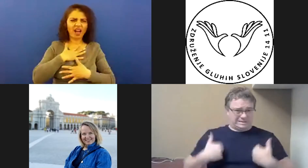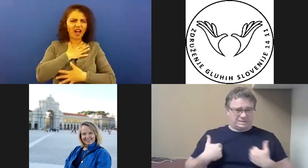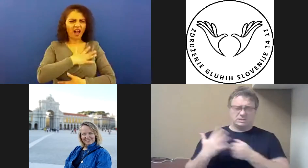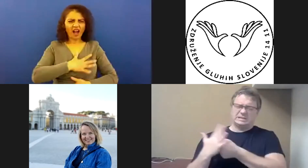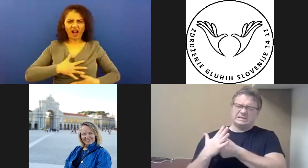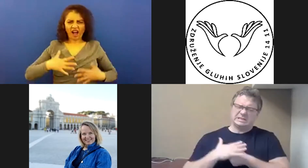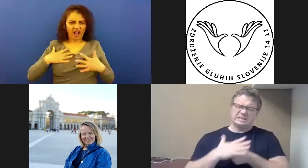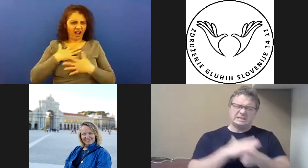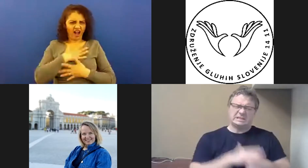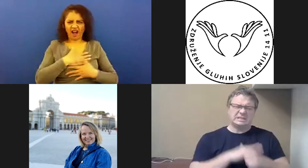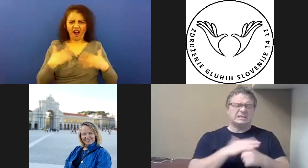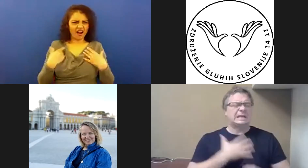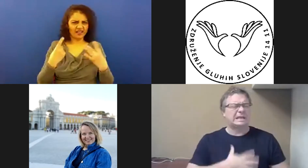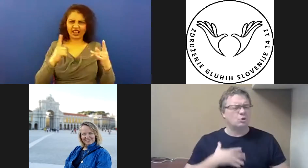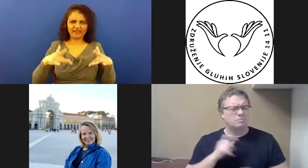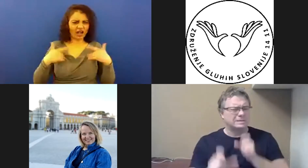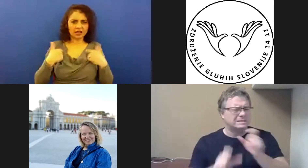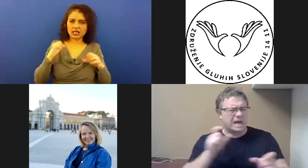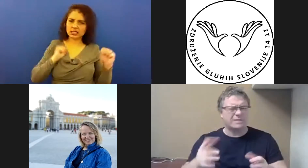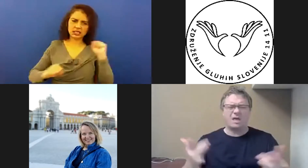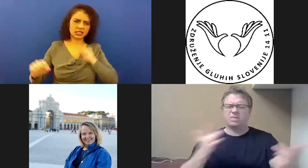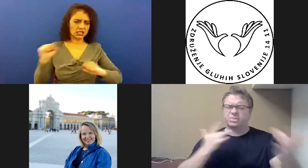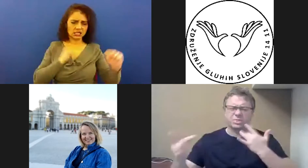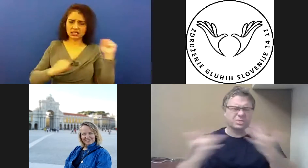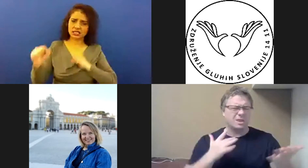and oppressing me, discriminating me.